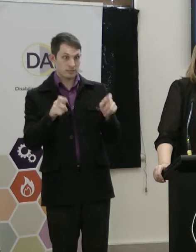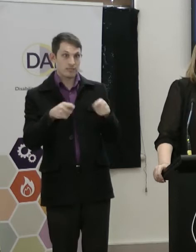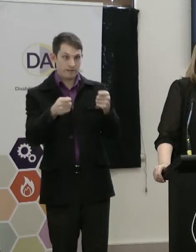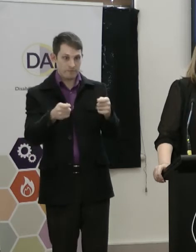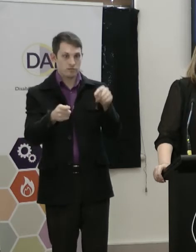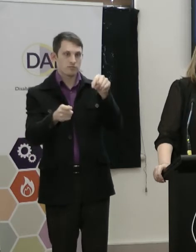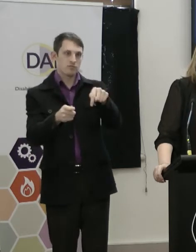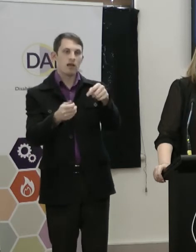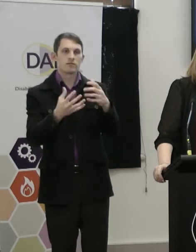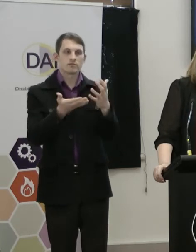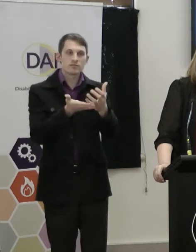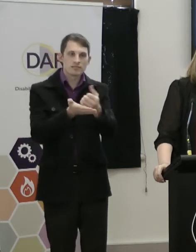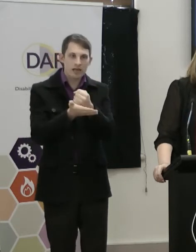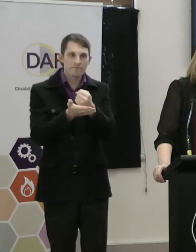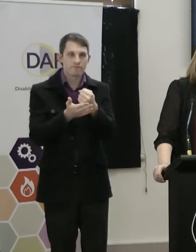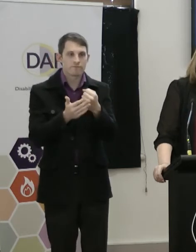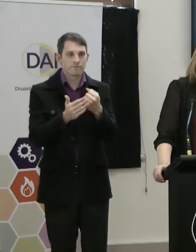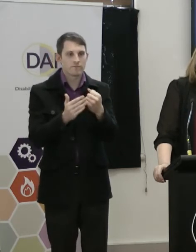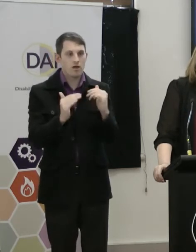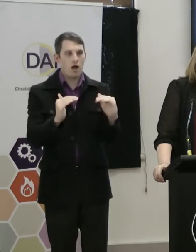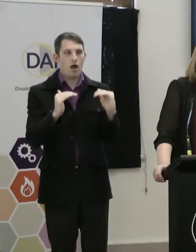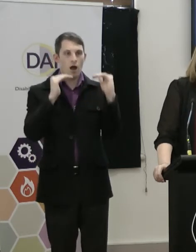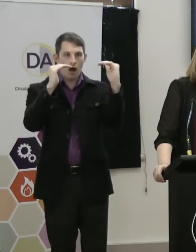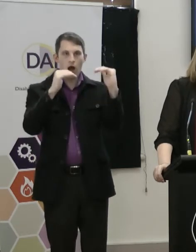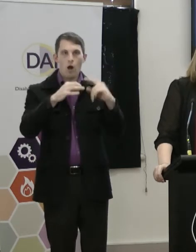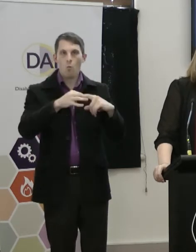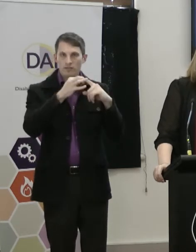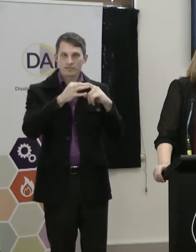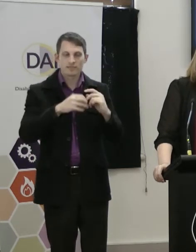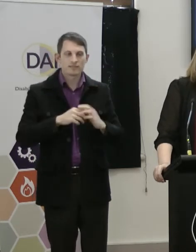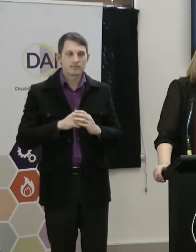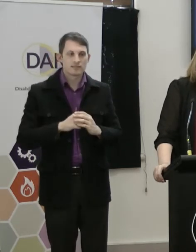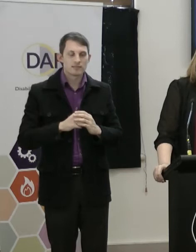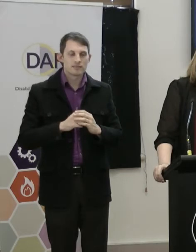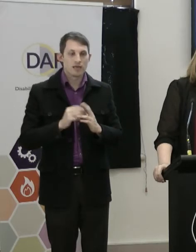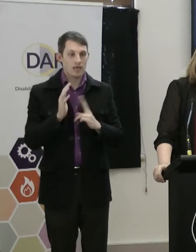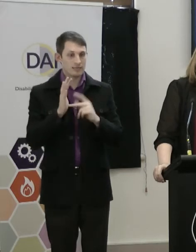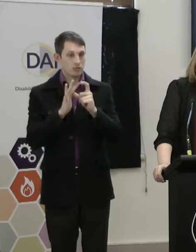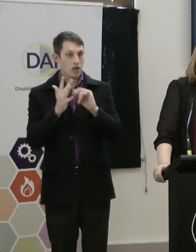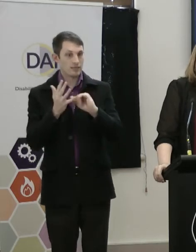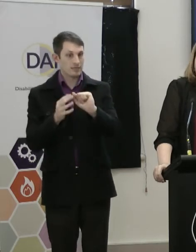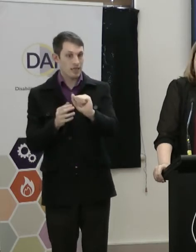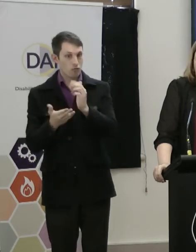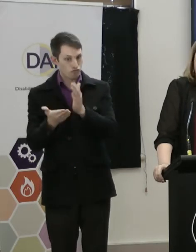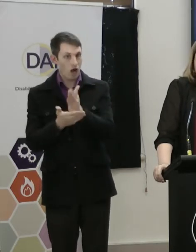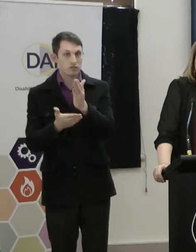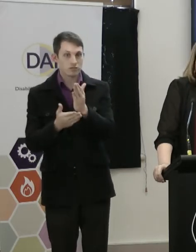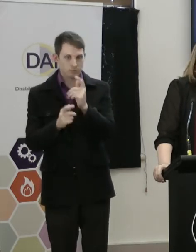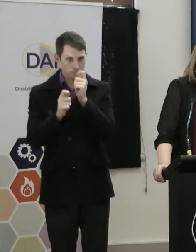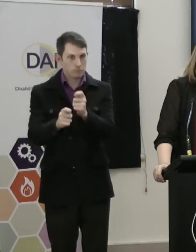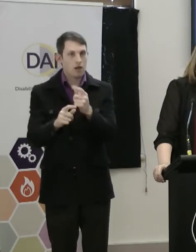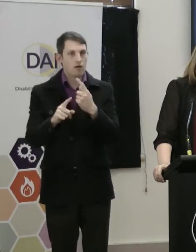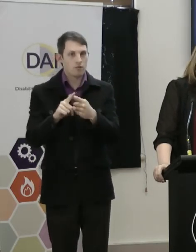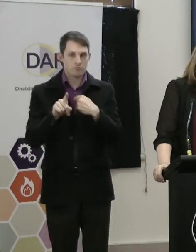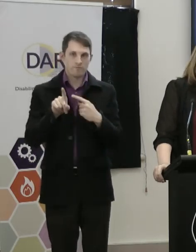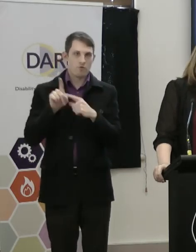safe and of a high quality, that NDIS participants' rights are upheld, and that you follow the code of